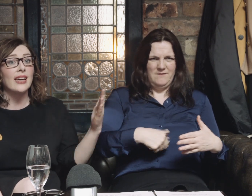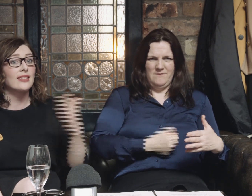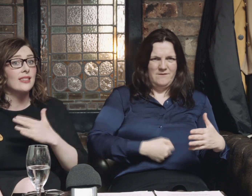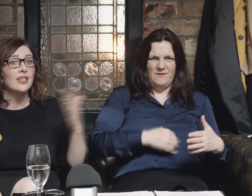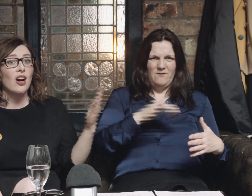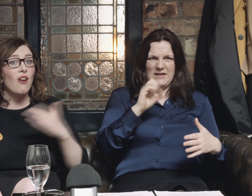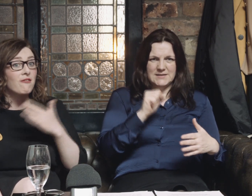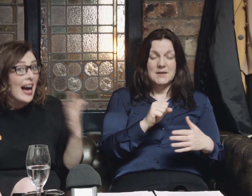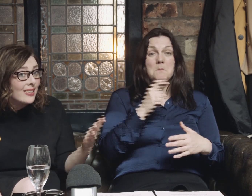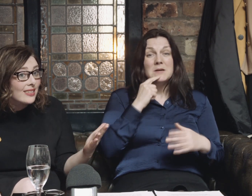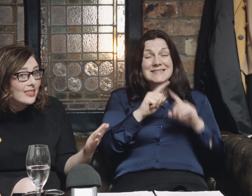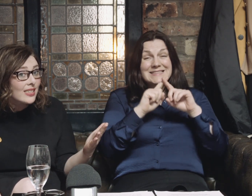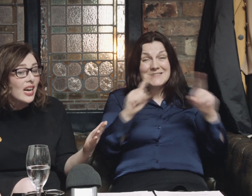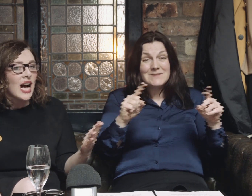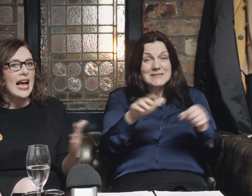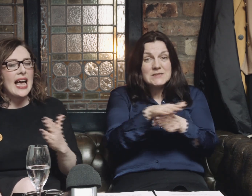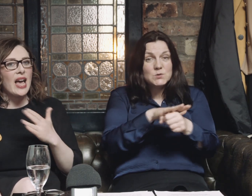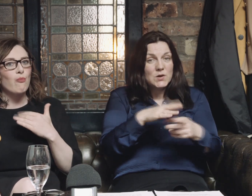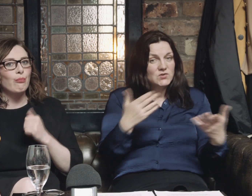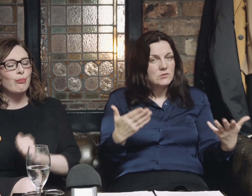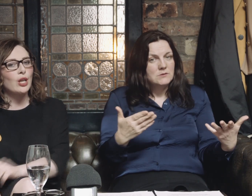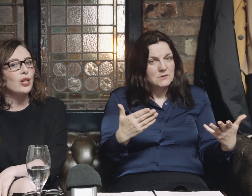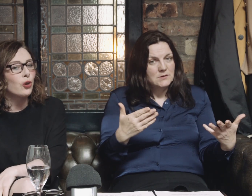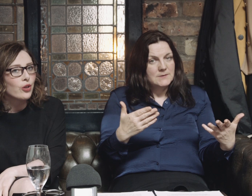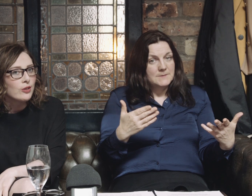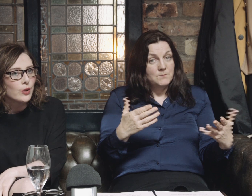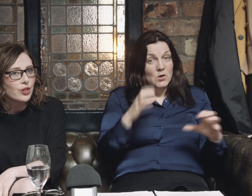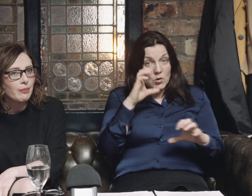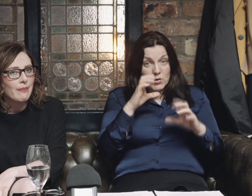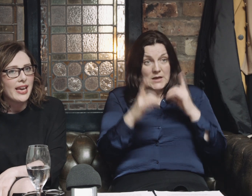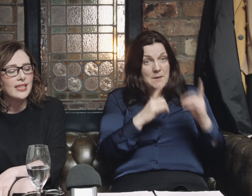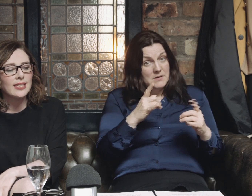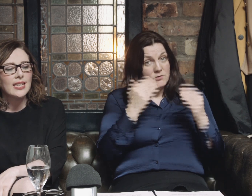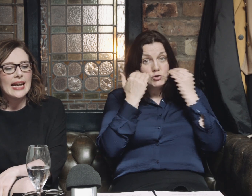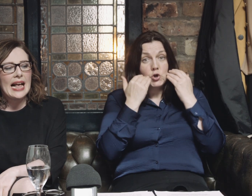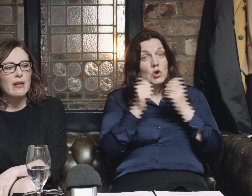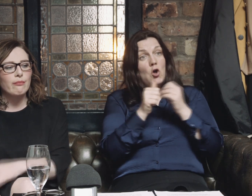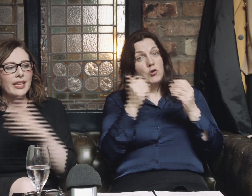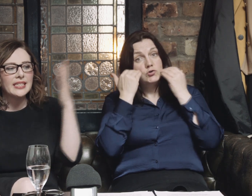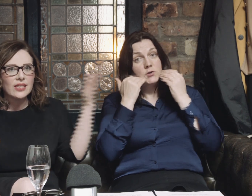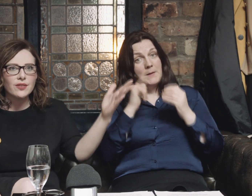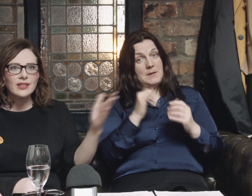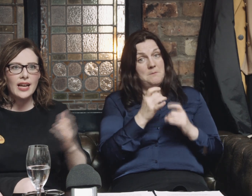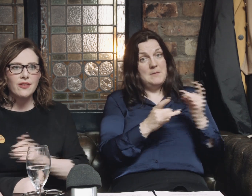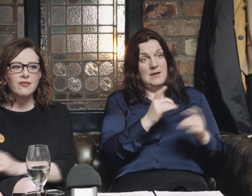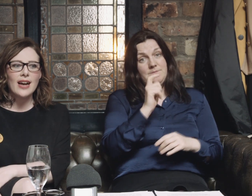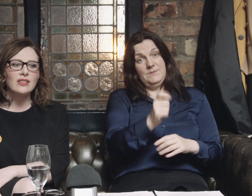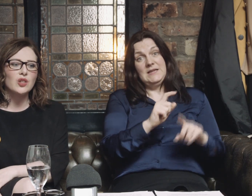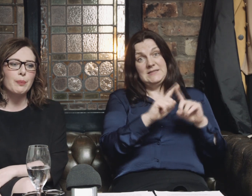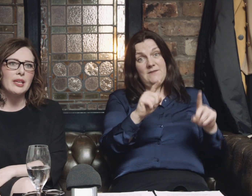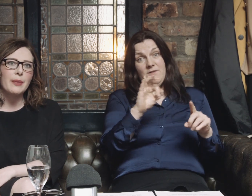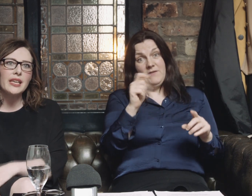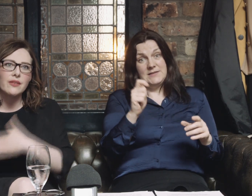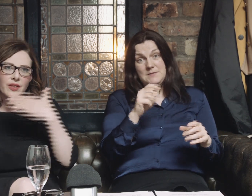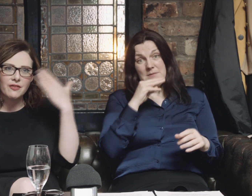different set of facts, could those orders be made? In a different set of facts